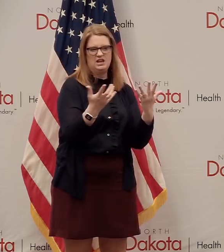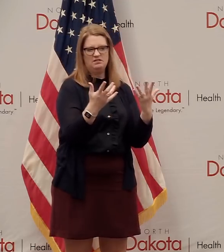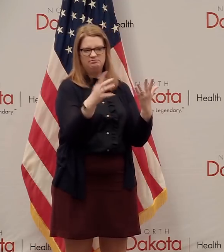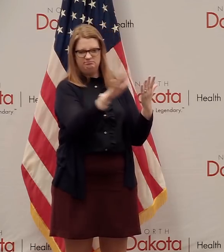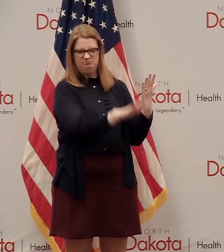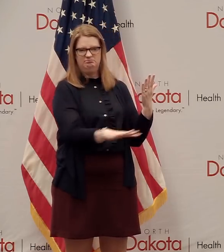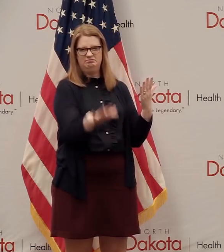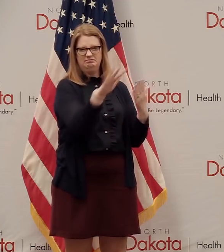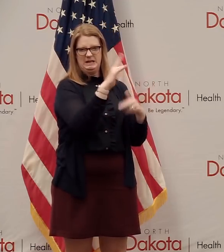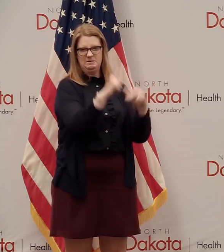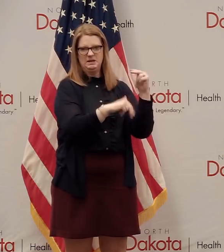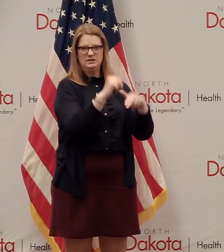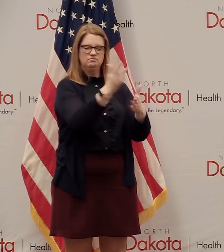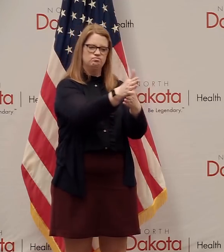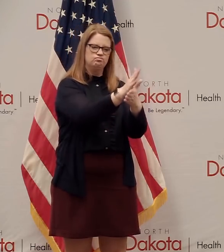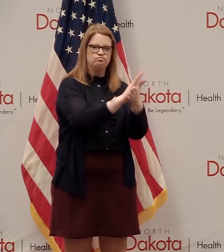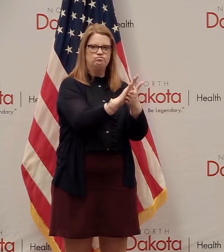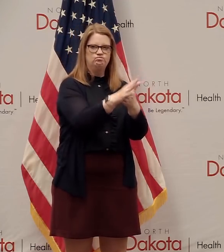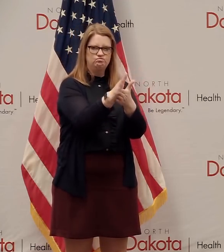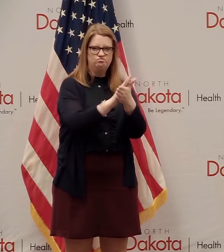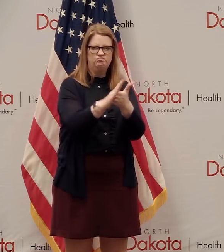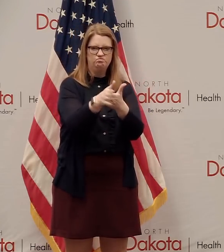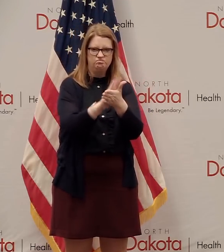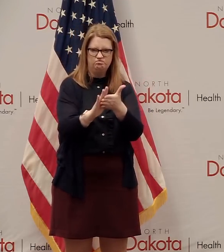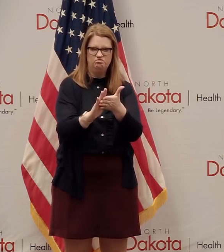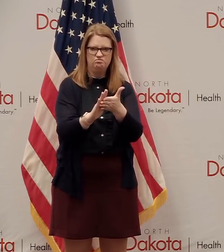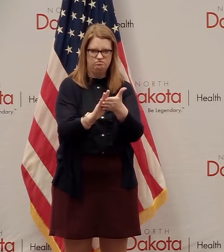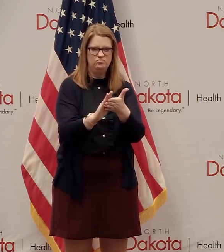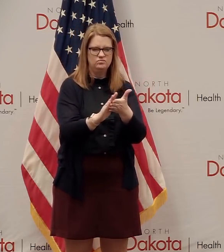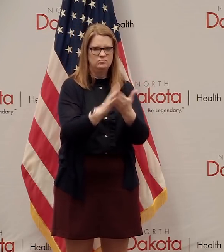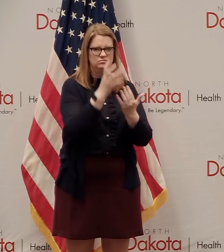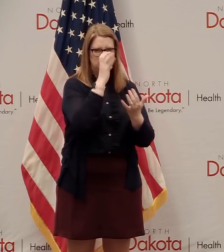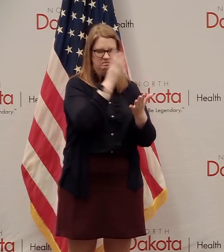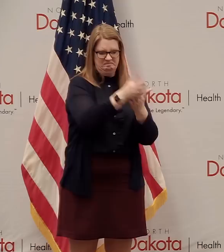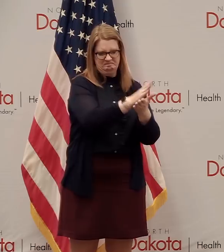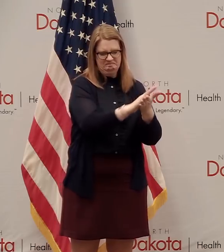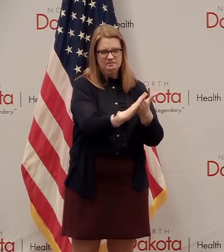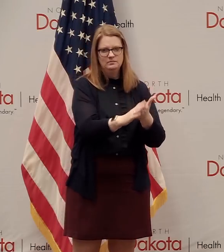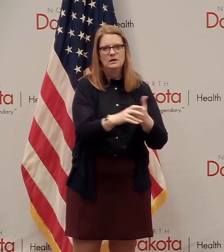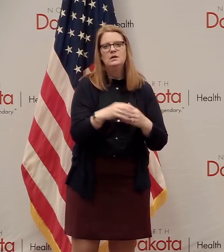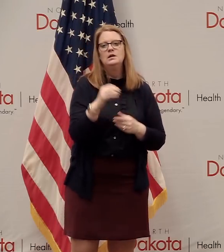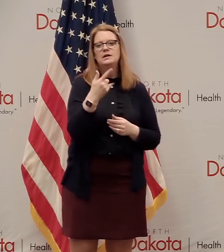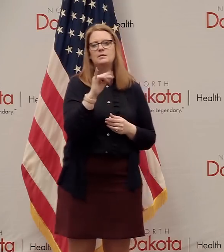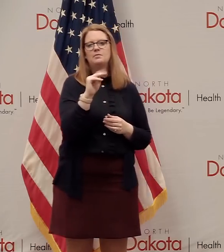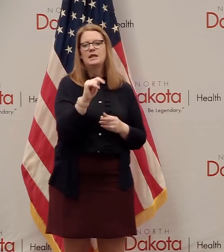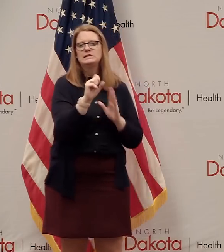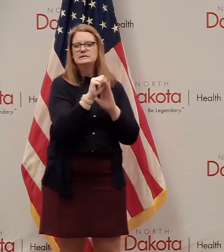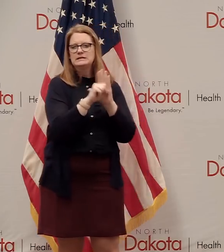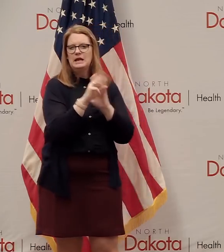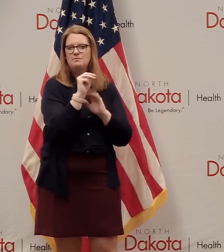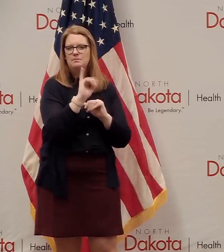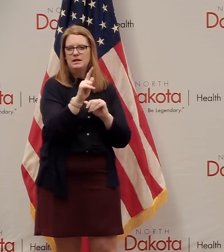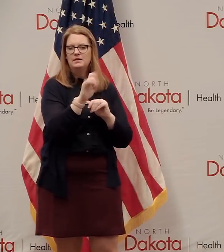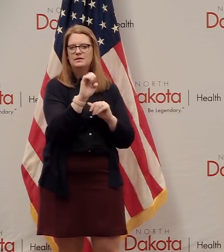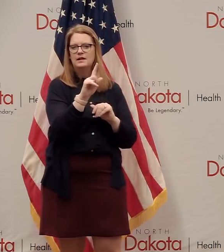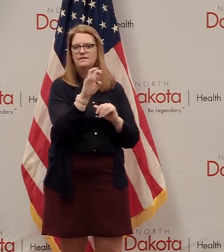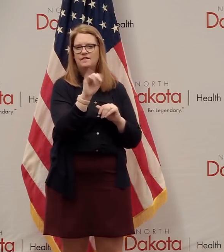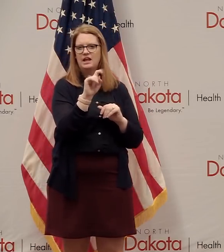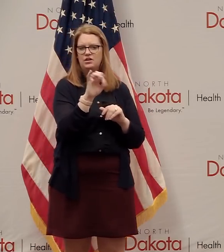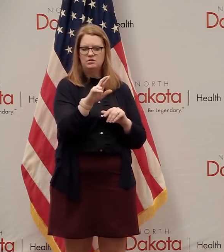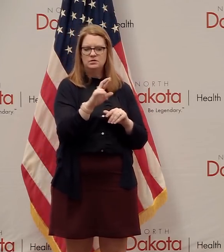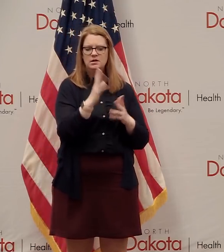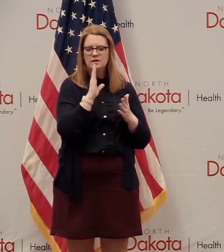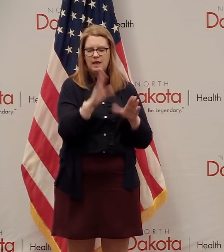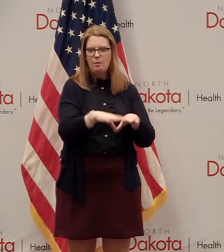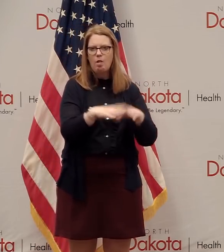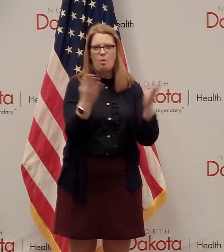equipment have been all been cleaned, and then the plant is State Mill and Elevator is gearing up for